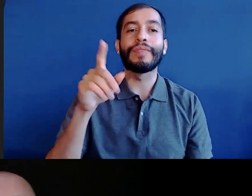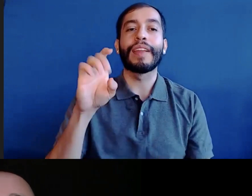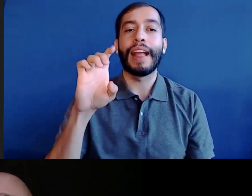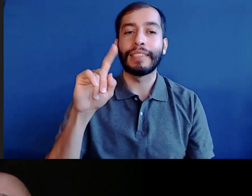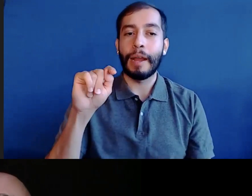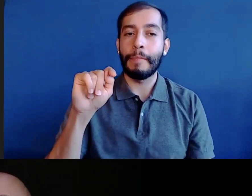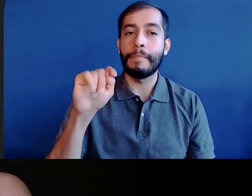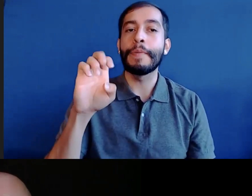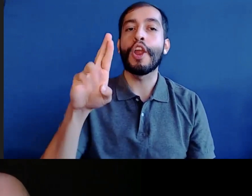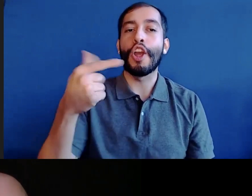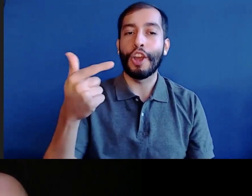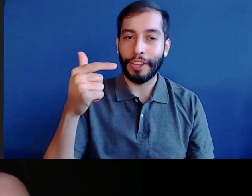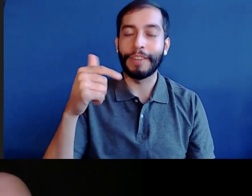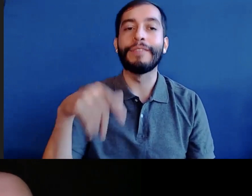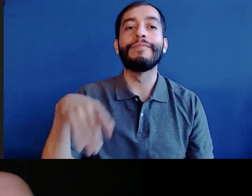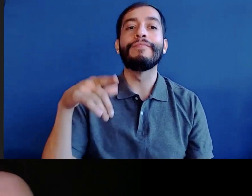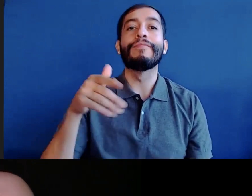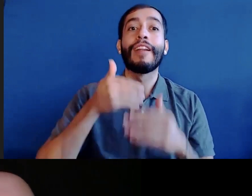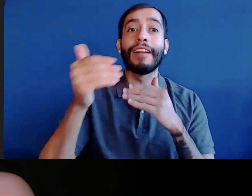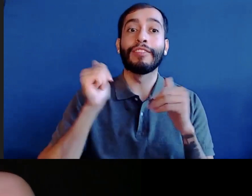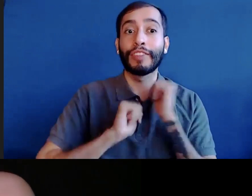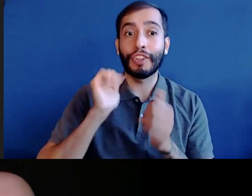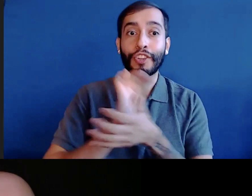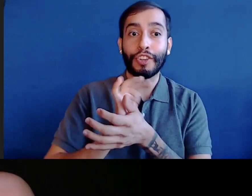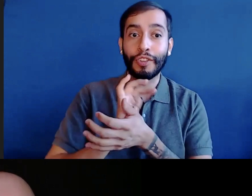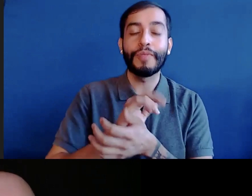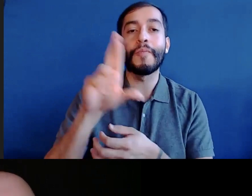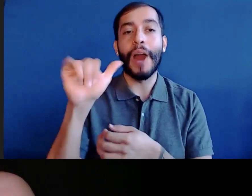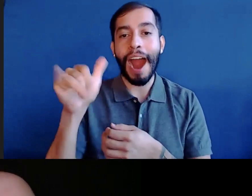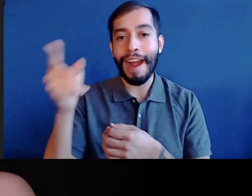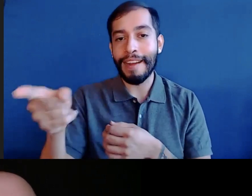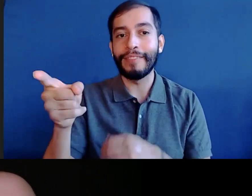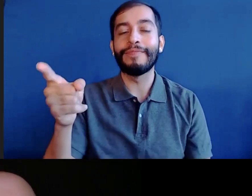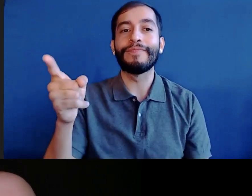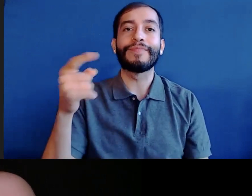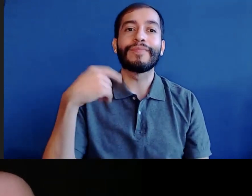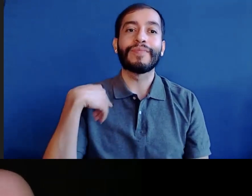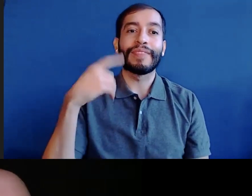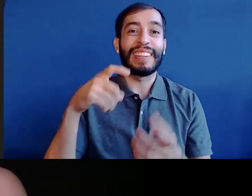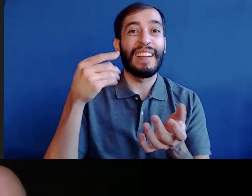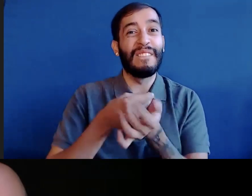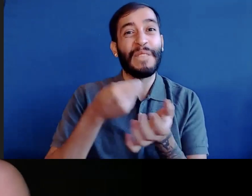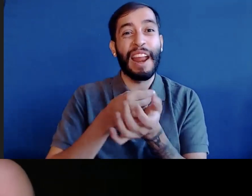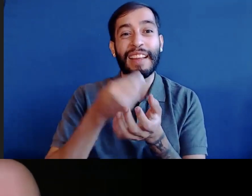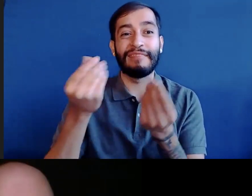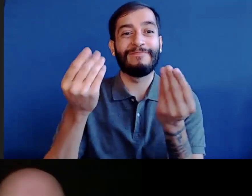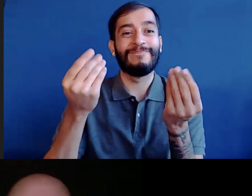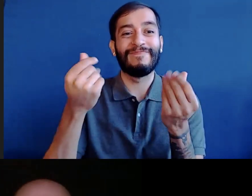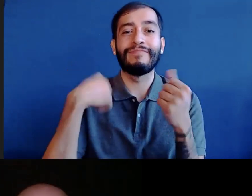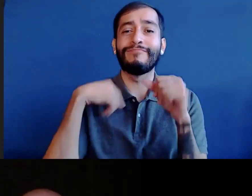he completes one of the other films. So get a move on, Ray, because I need the money, and I love doing it as well for your